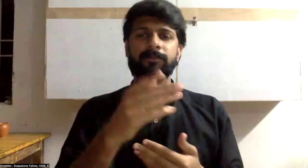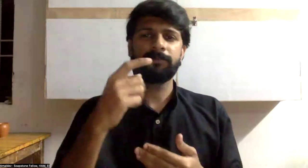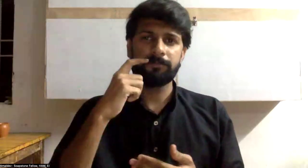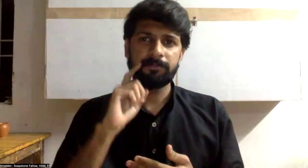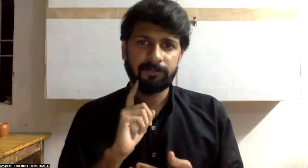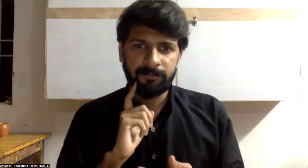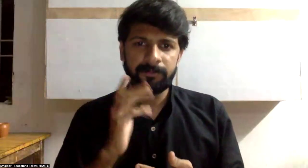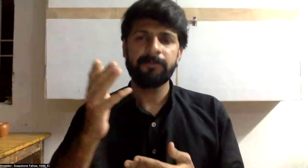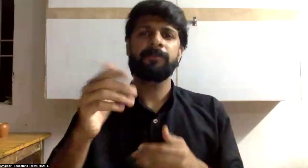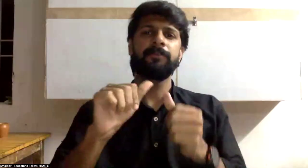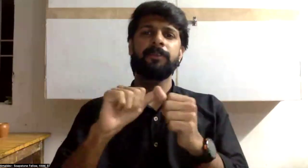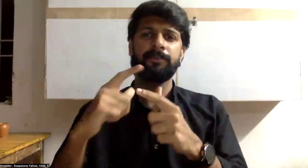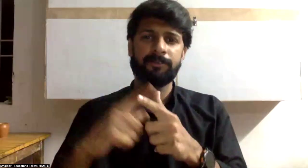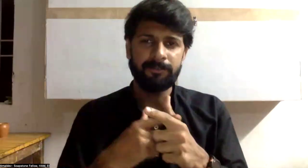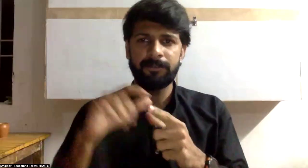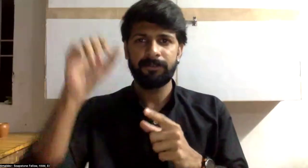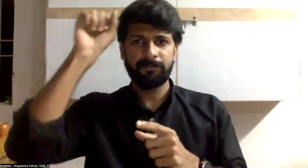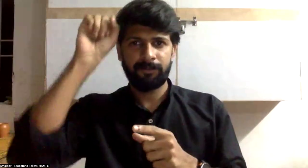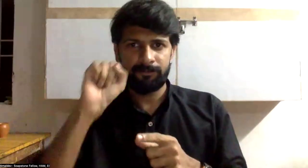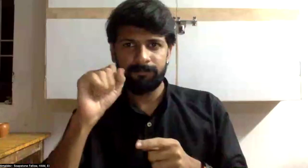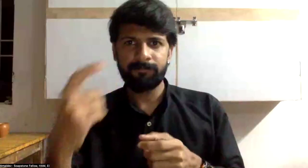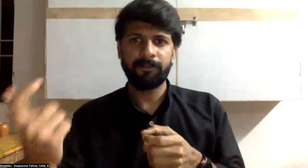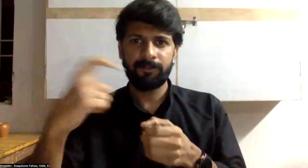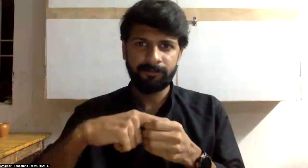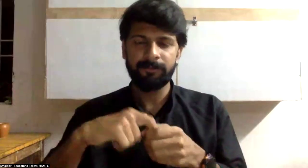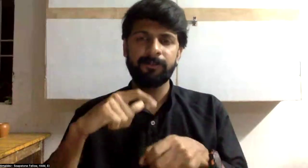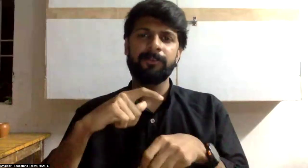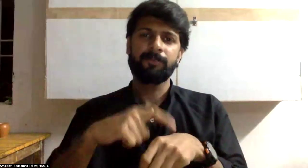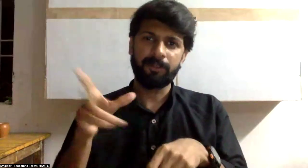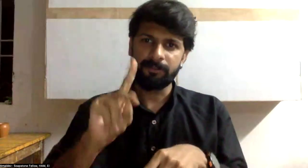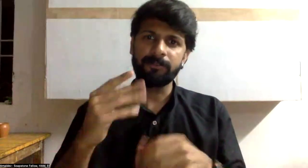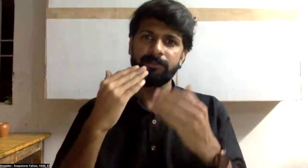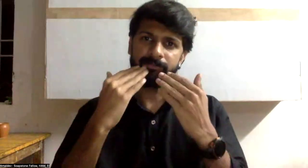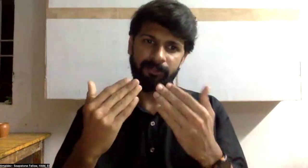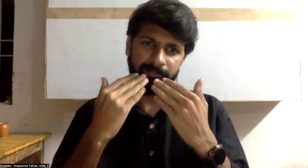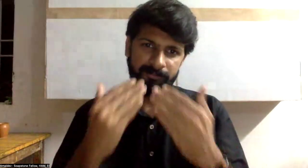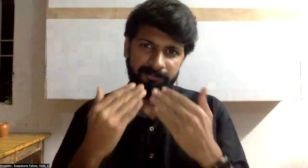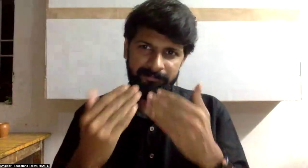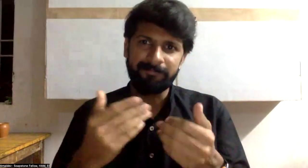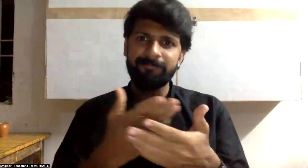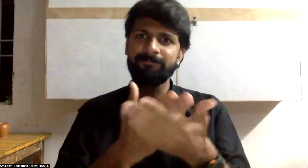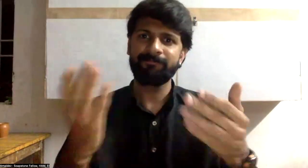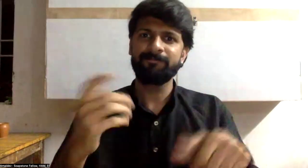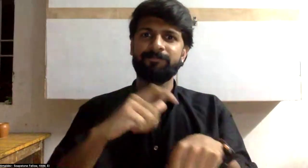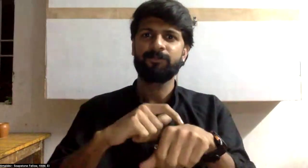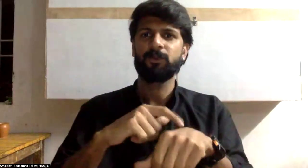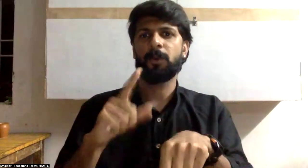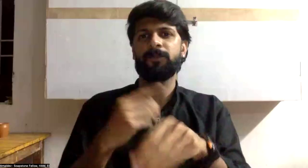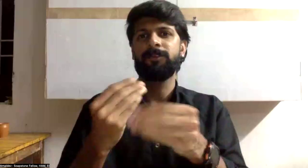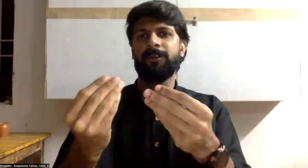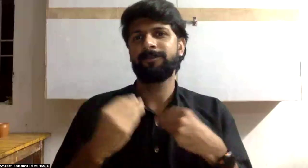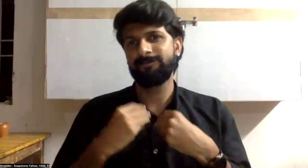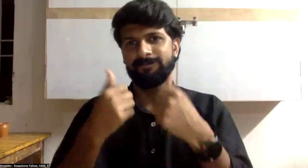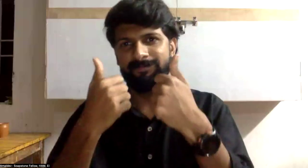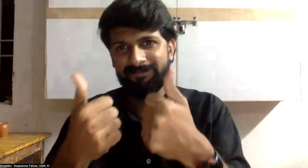yes, we are closing the panel discussion. Thank you once again, Nipun Malhotra, Amar Jain, and Sarah Sani for joining us this